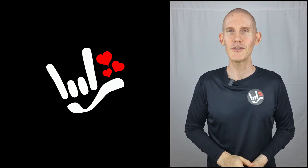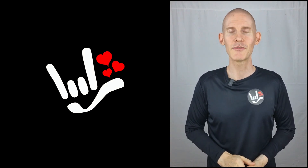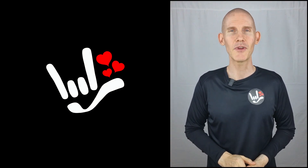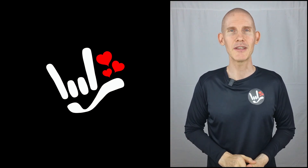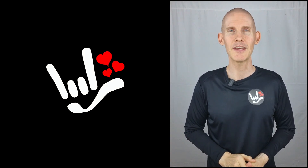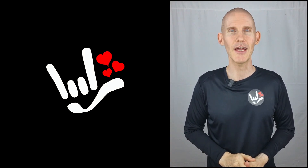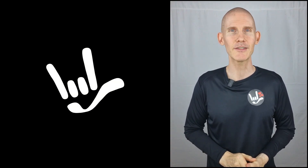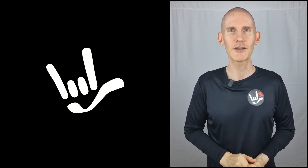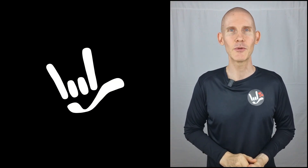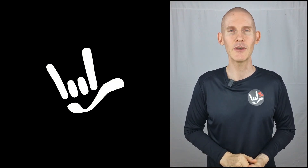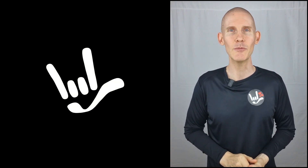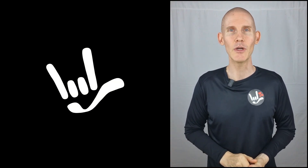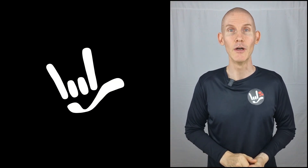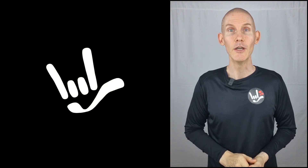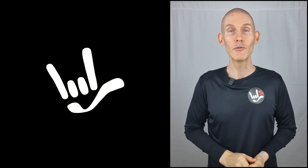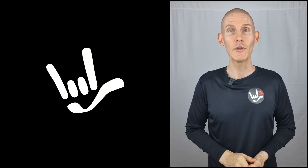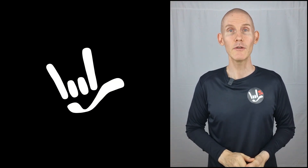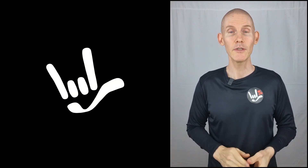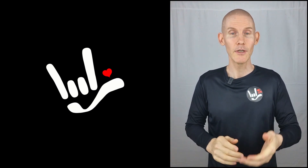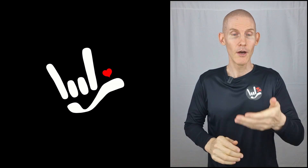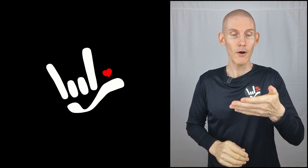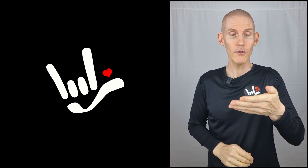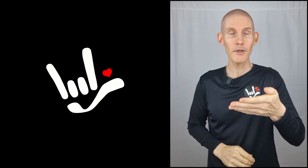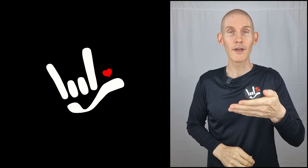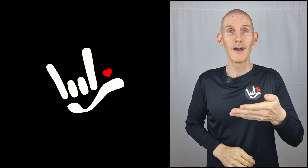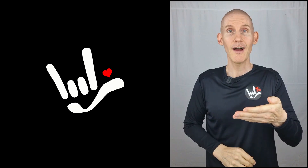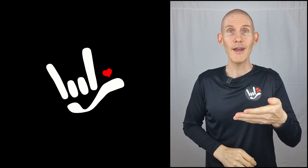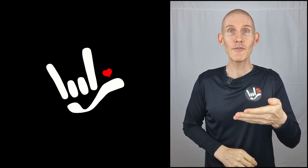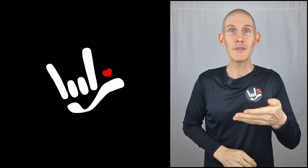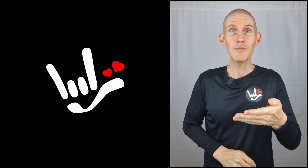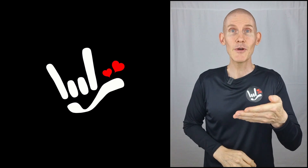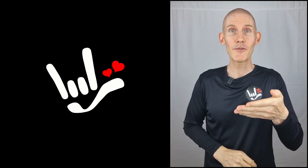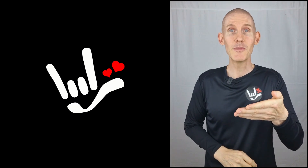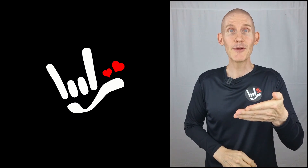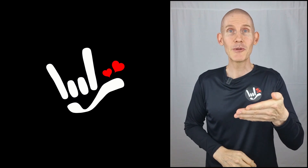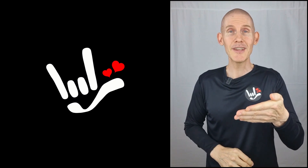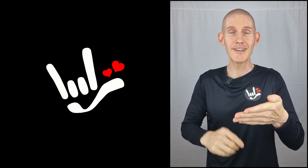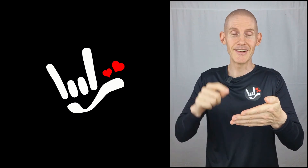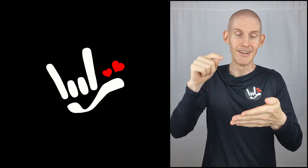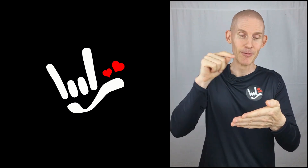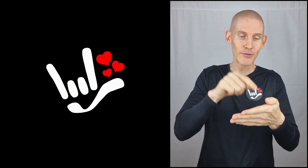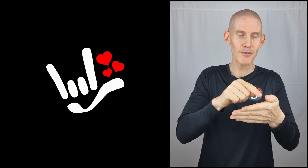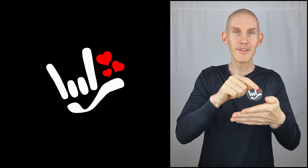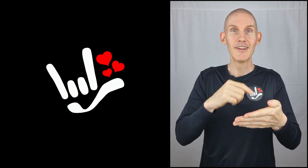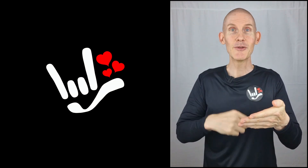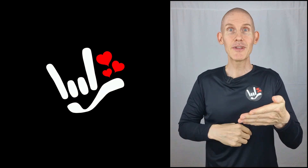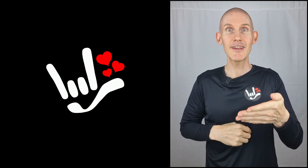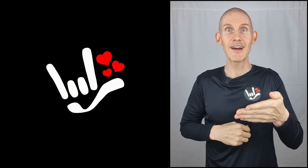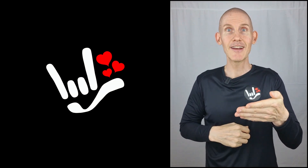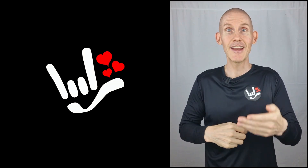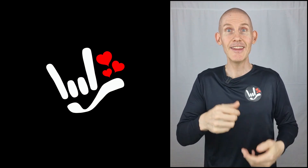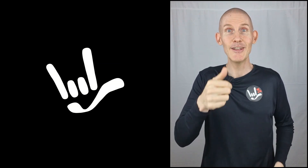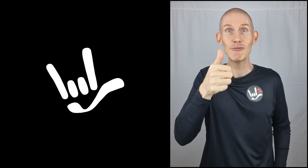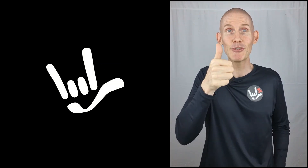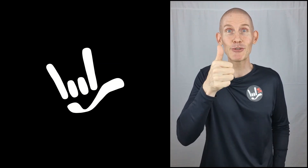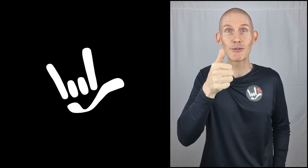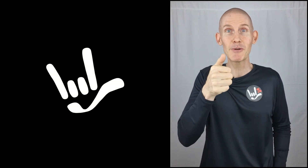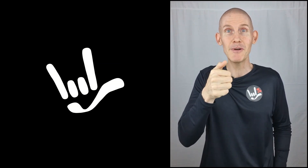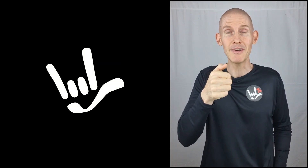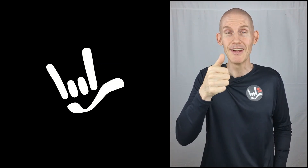just fantastic with email. You literally, oh look, I have an email from Lingo. You click on it, and then you just scroll.